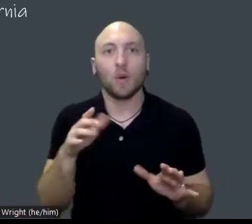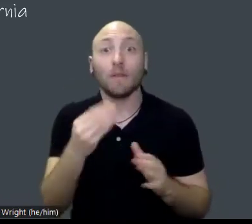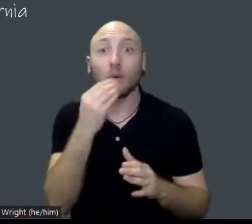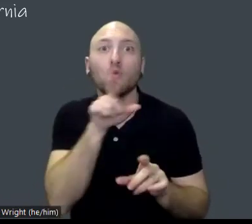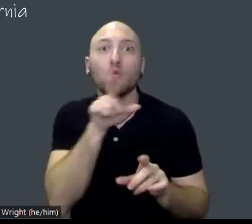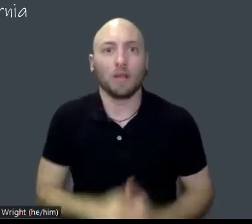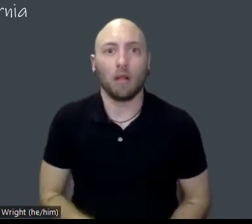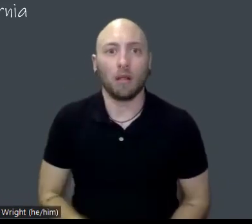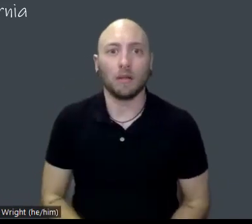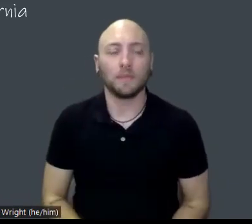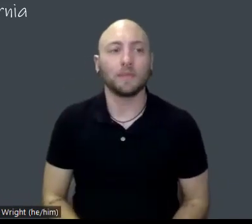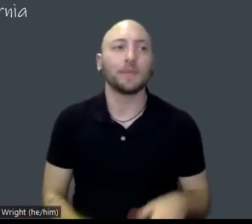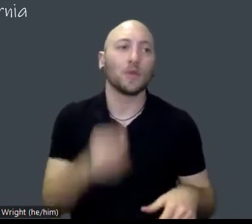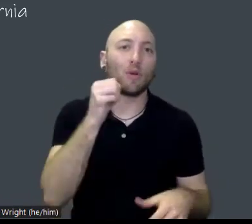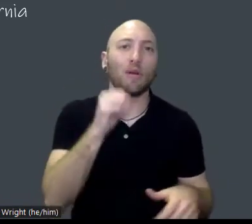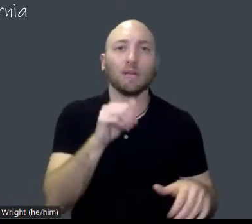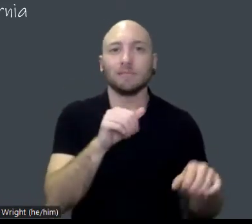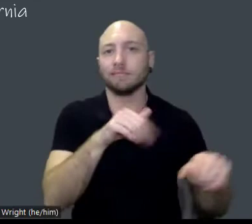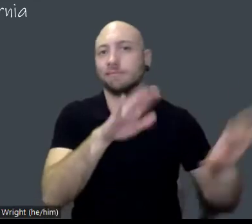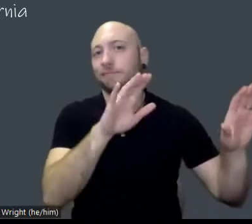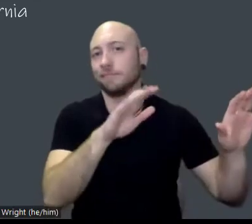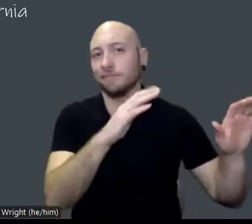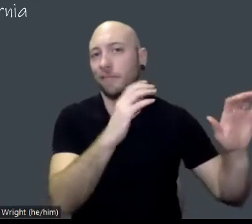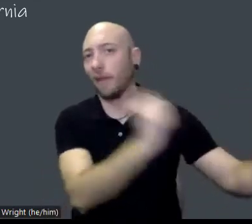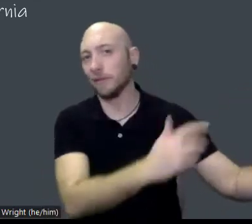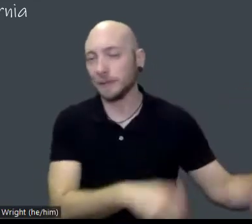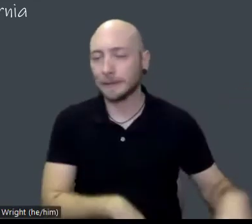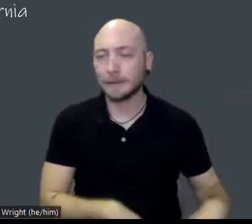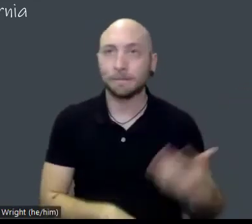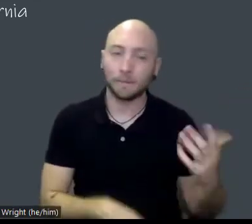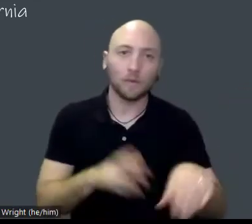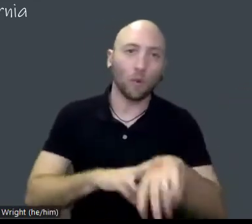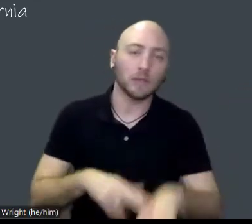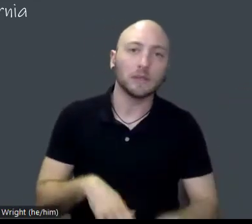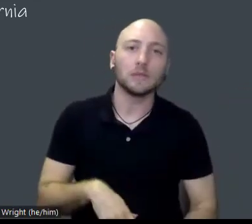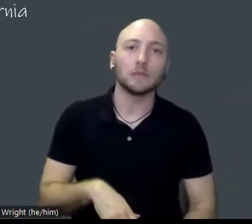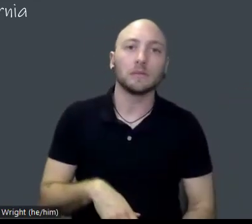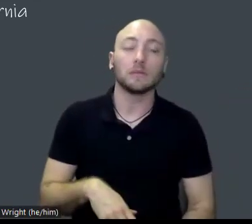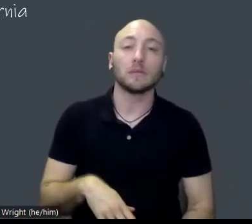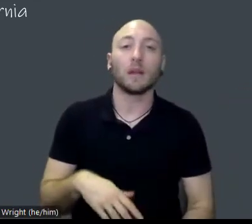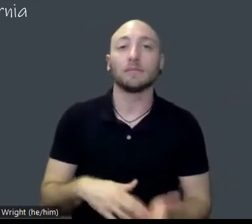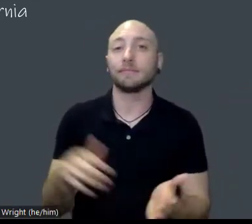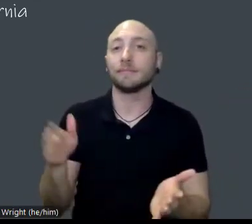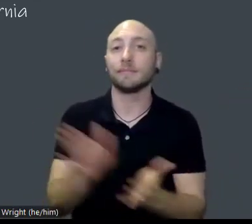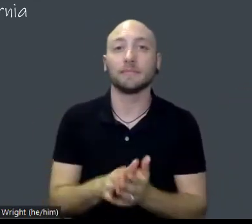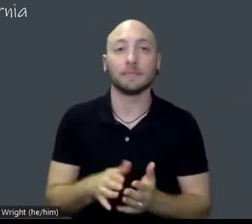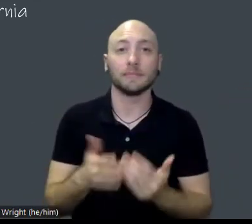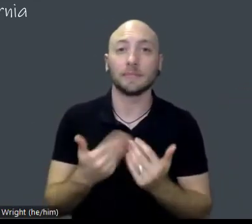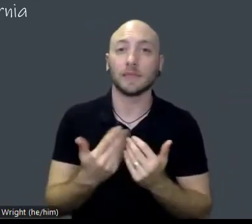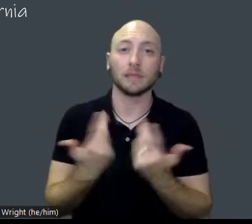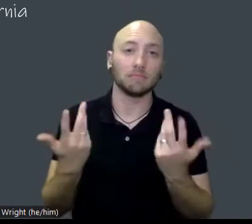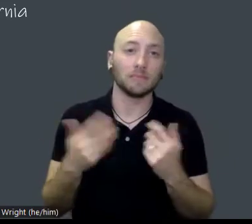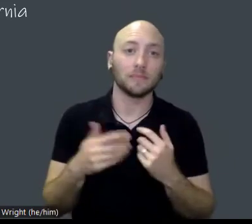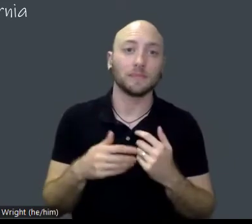Instacart and booze, and that was it. She left, obviously, and I kind of fell right back into it, and the things that